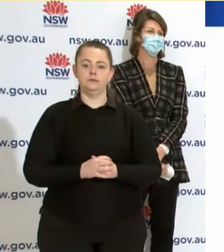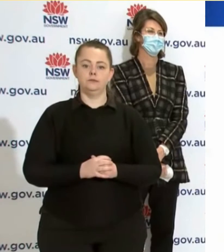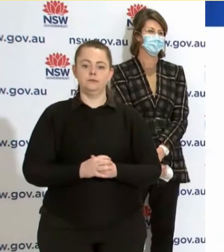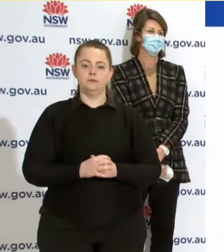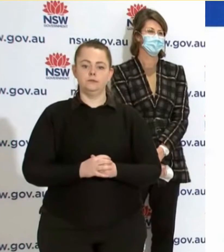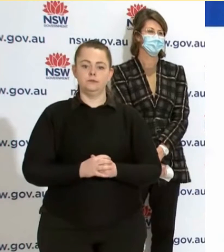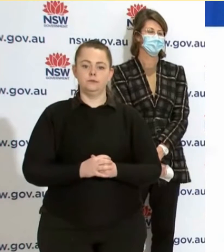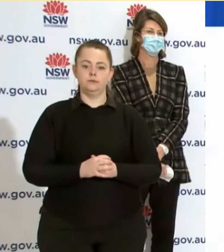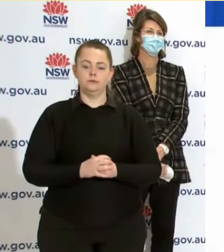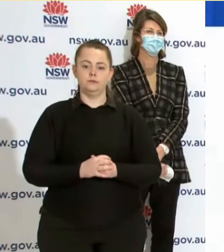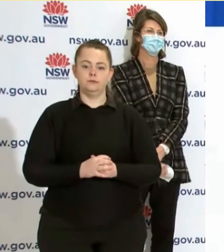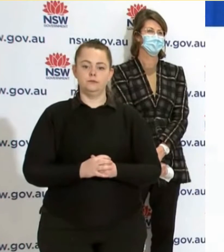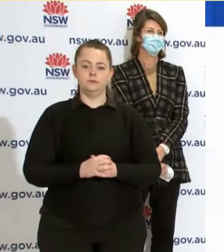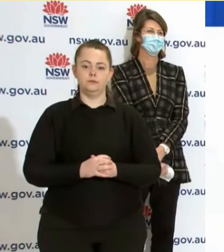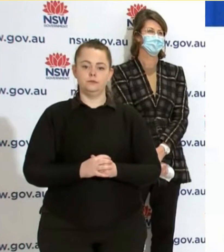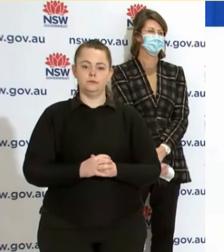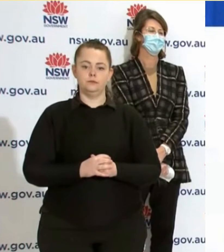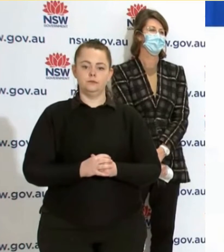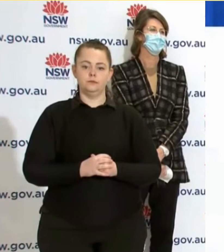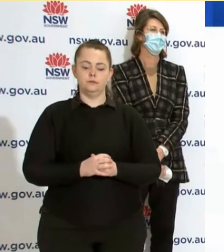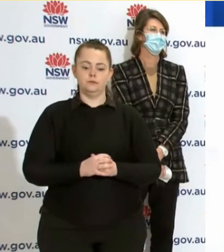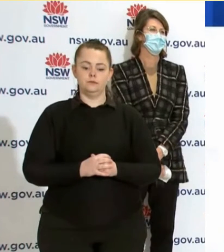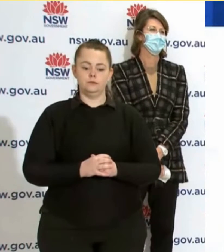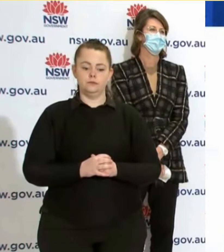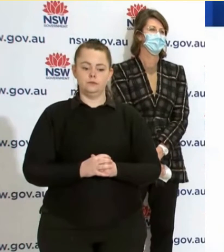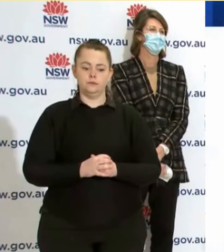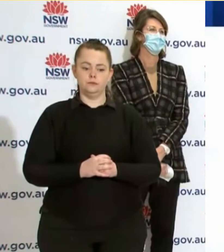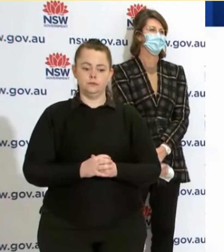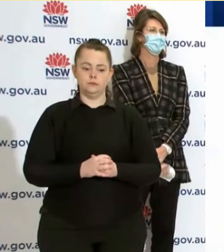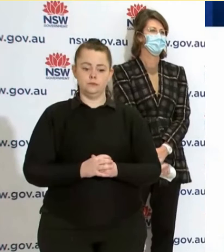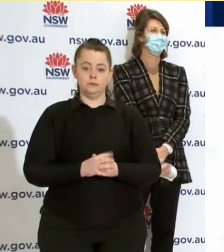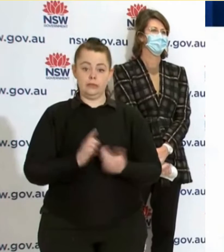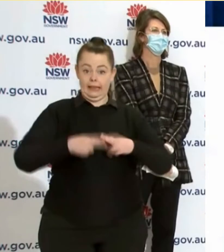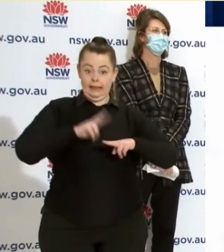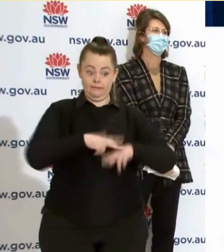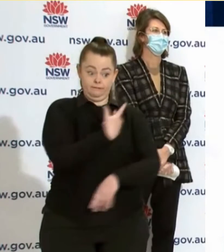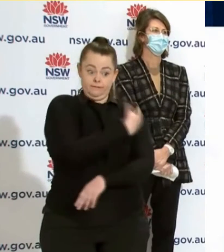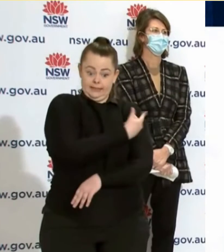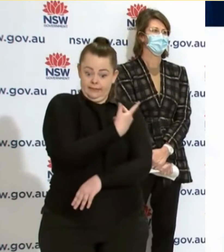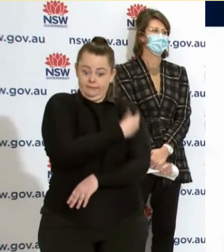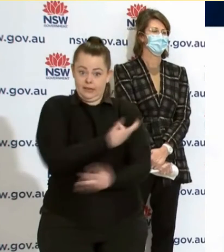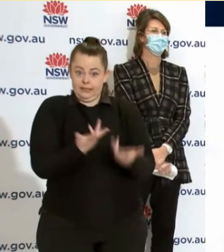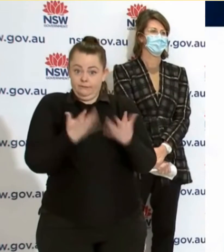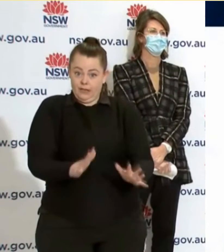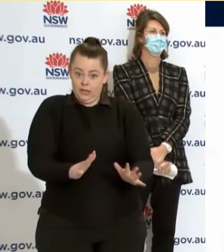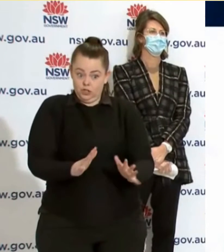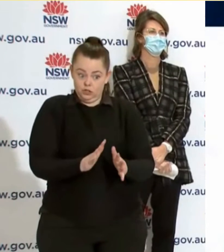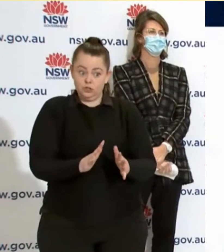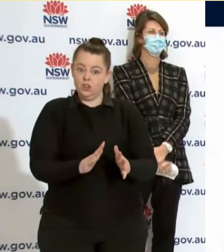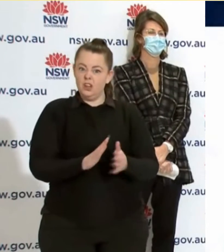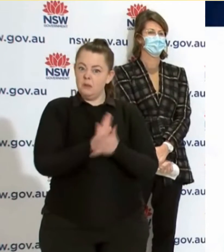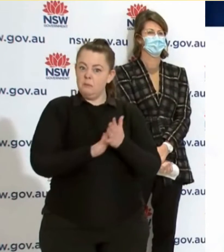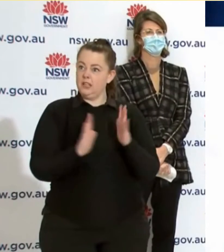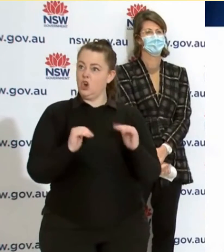disease, it's highly unlikely, especially once they're vaccinated, they'll succumb to the disease. Again, I'll get Dr. Chant to talk about that. But in